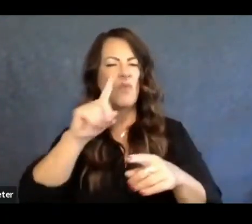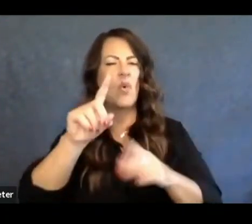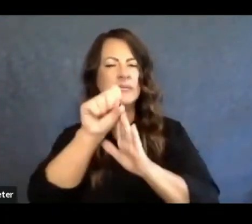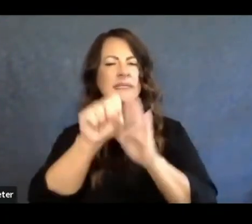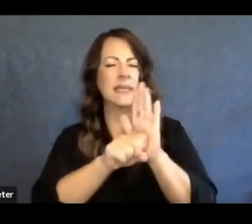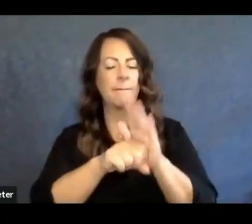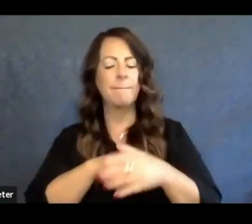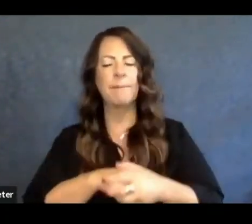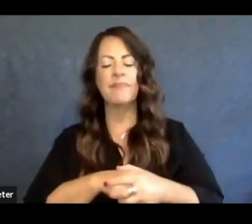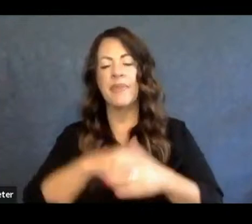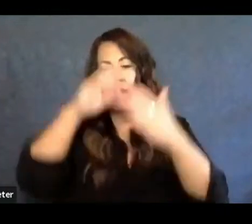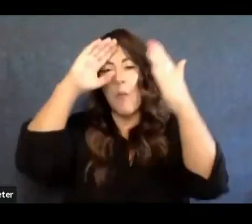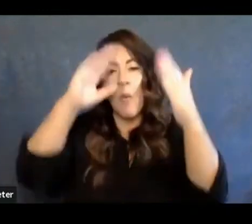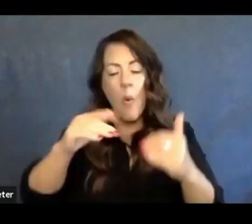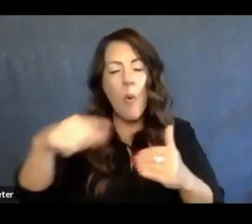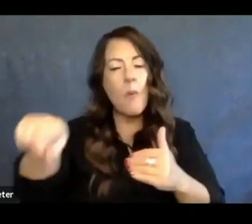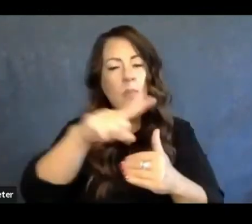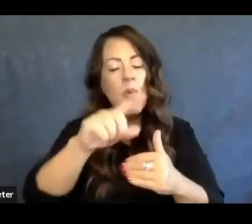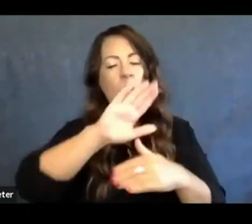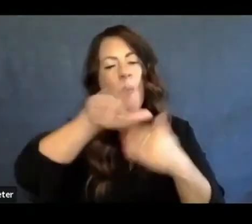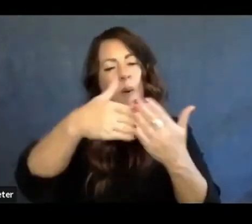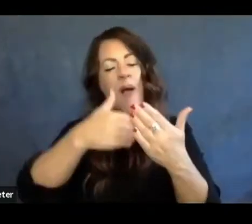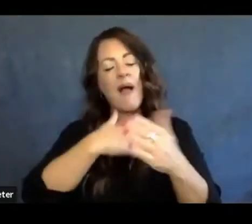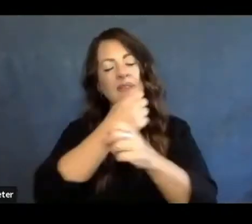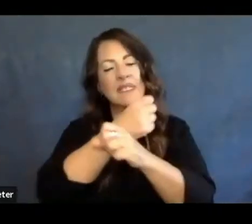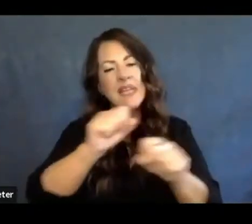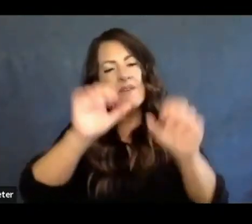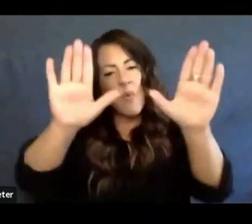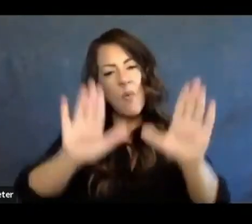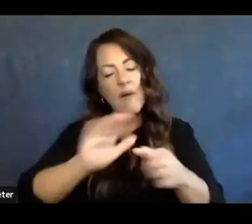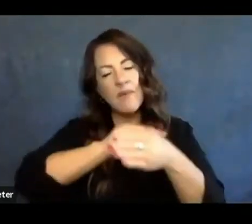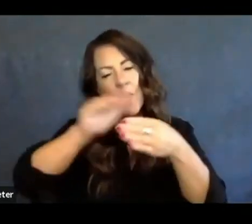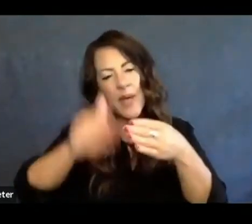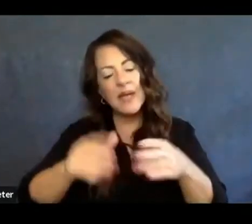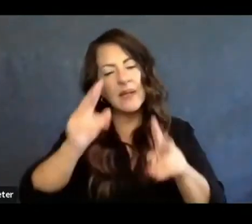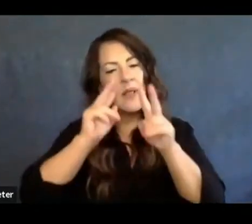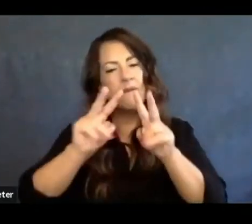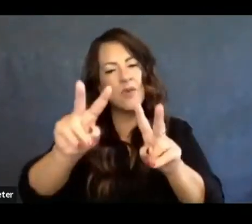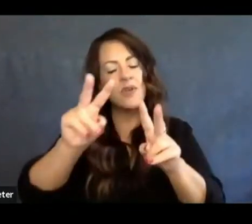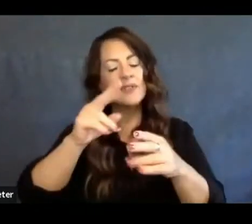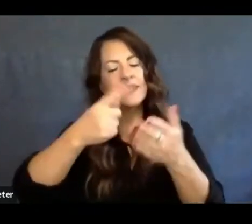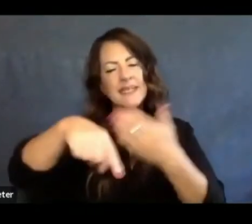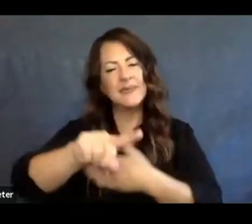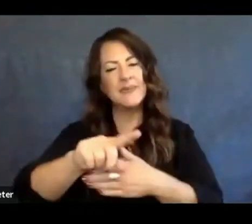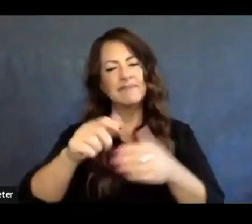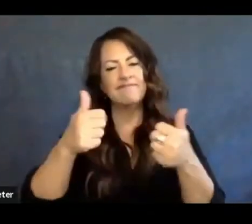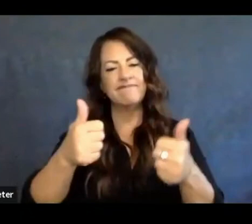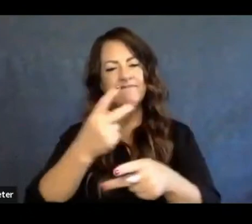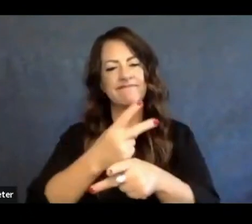I hope you each have a safe and wonderful weekend, and I look forward to seeing you next week.